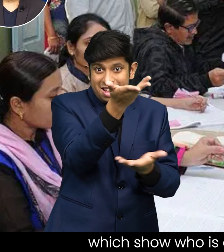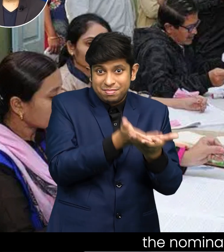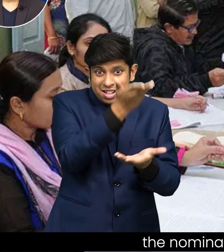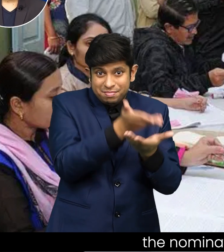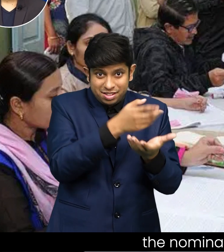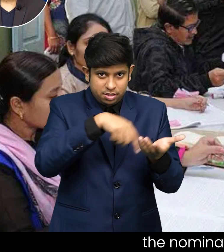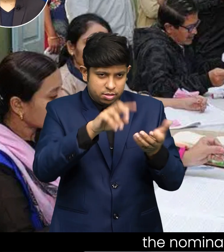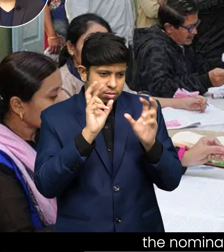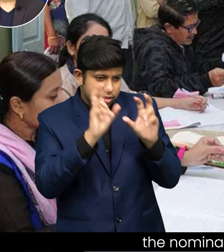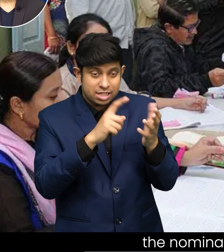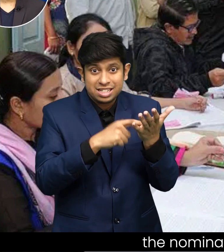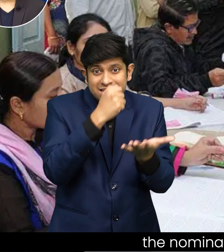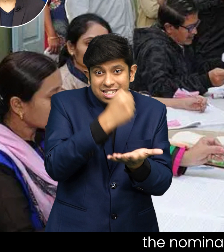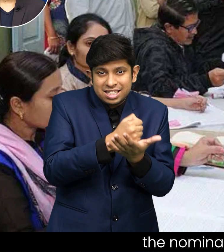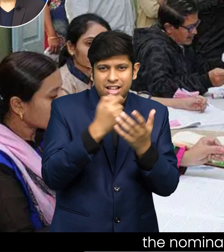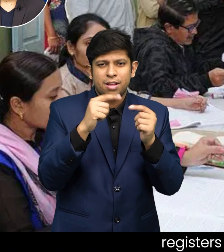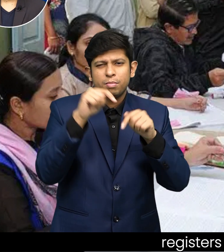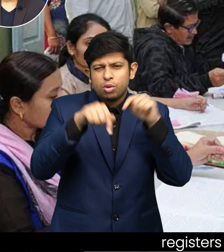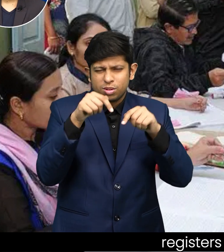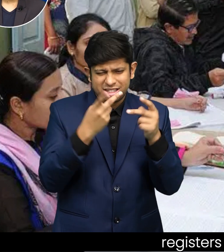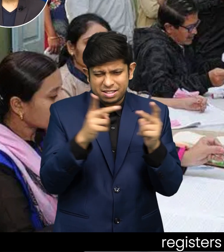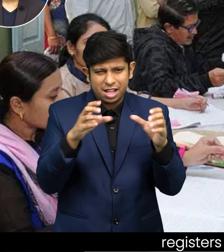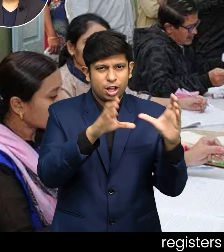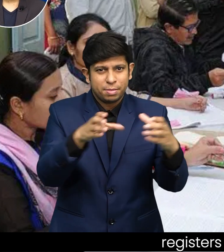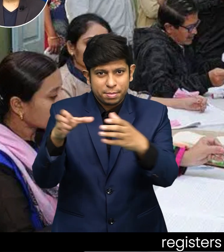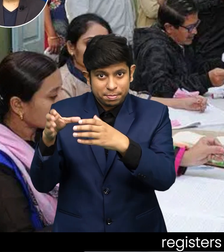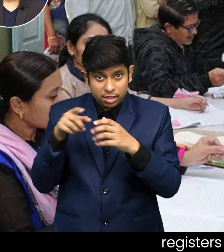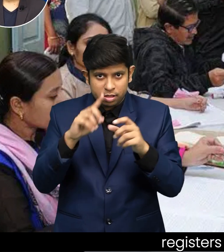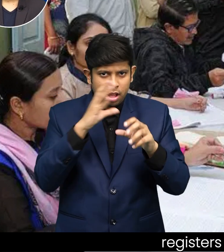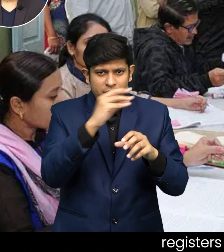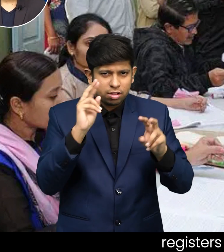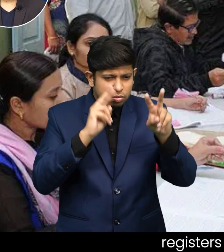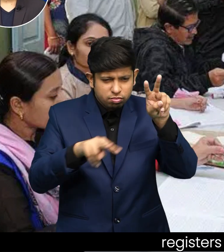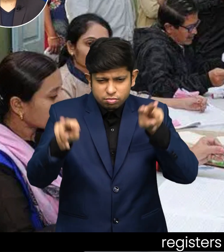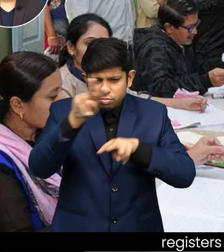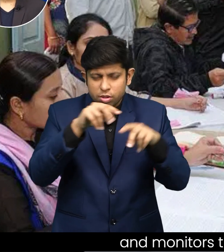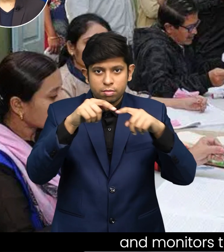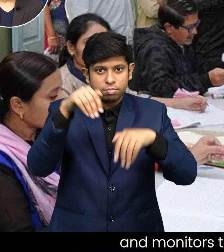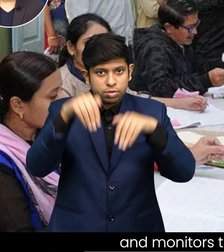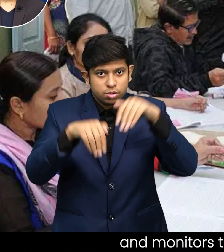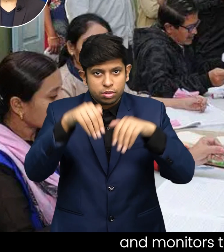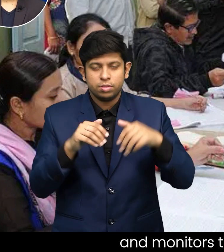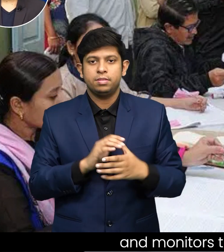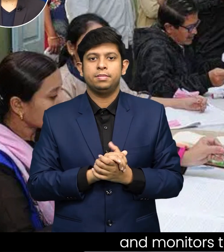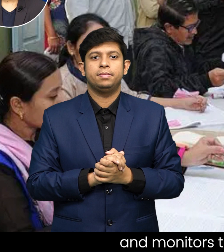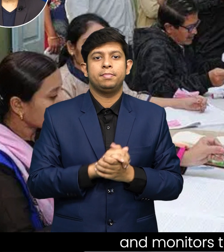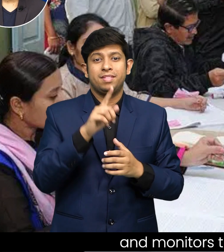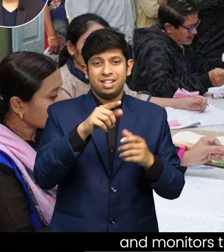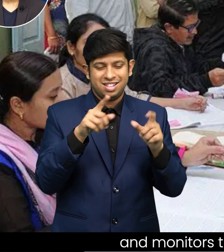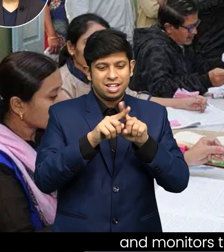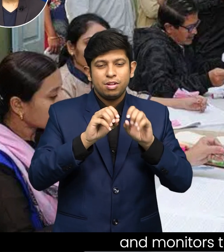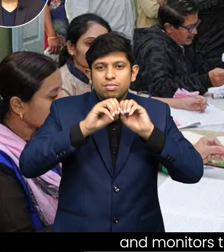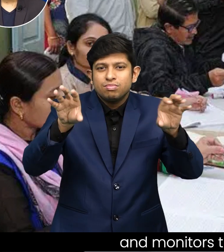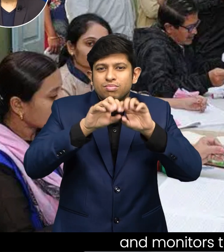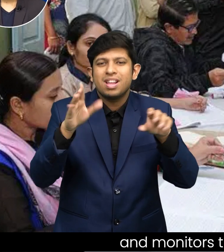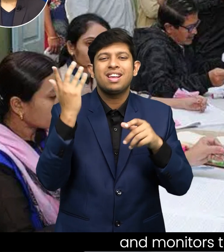supervises the nomination of candidates, registers political parties and monitors the